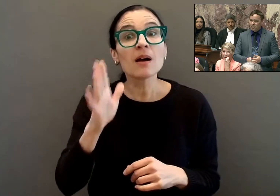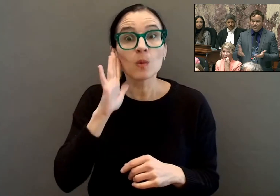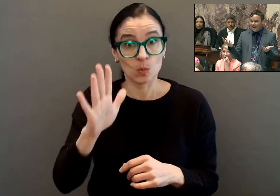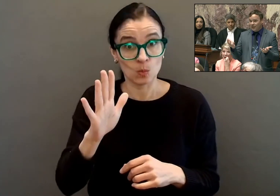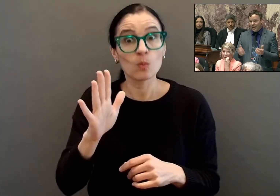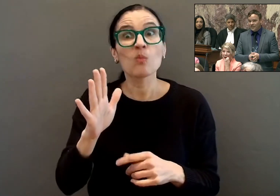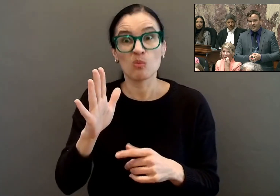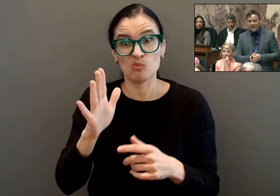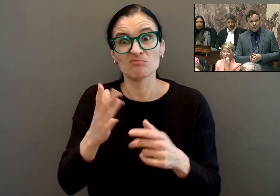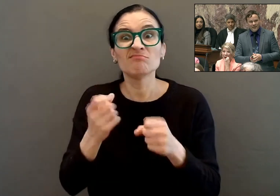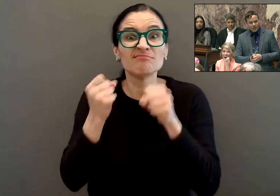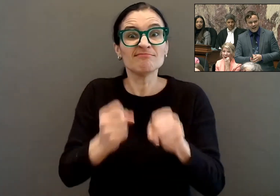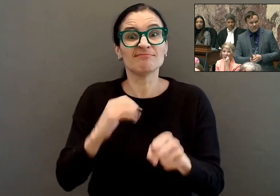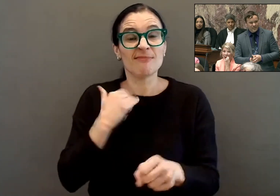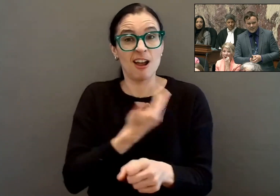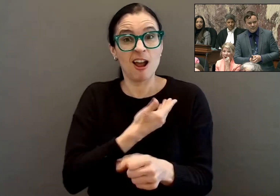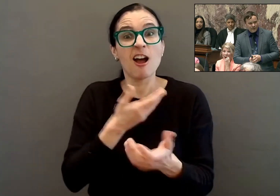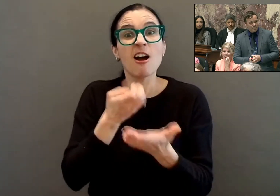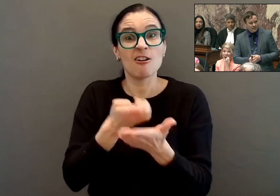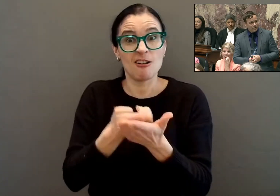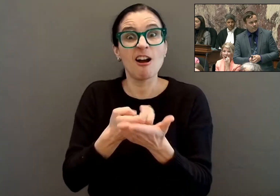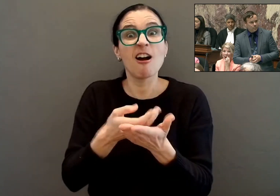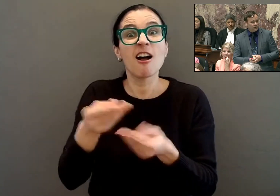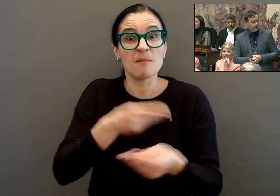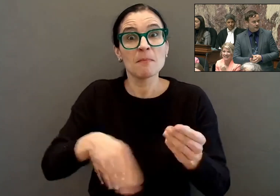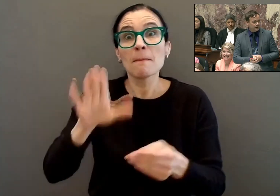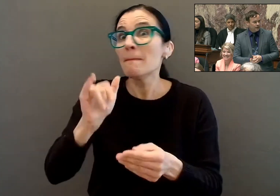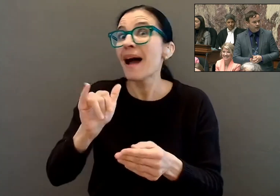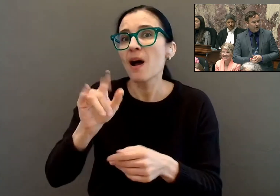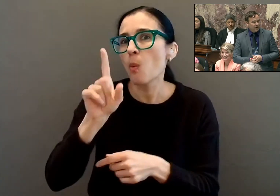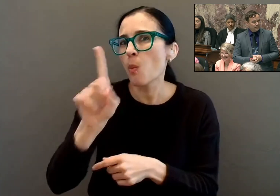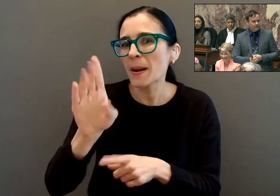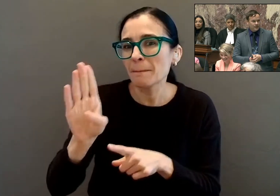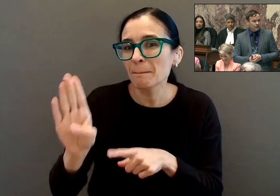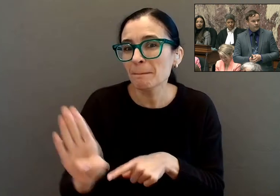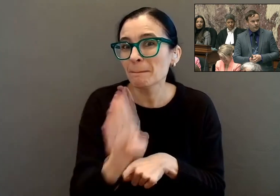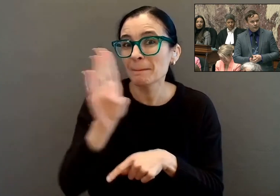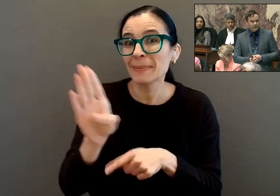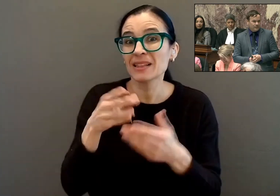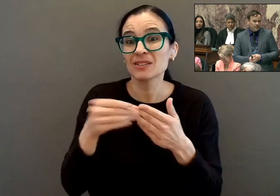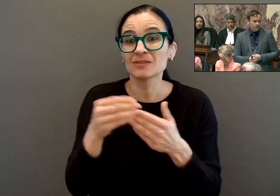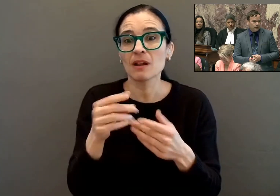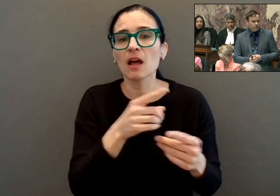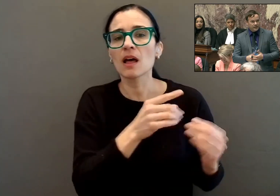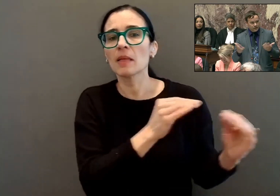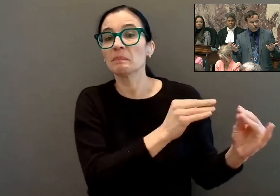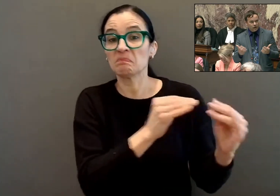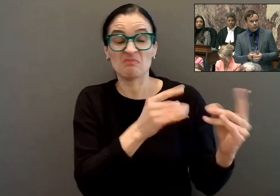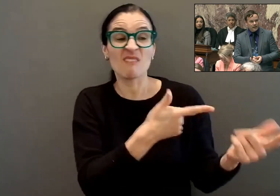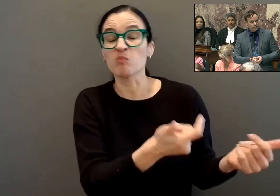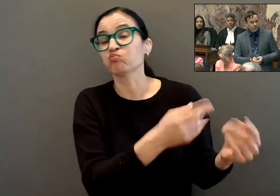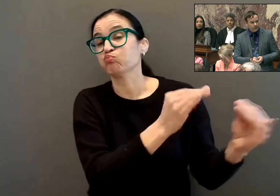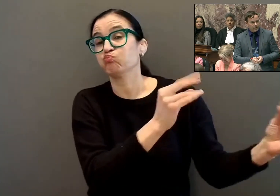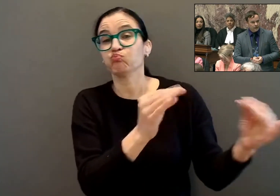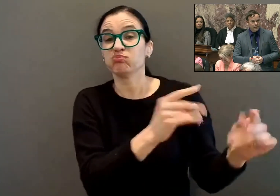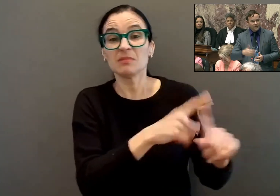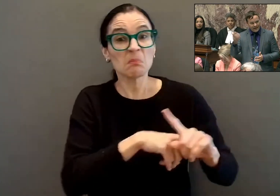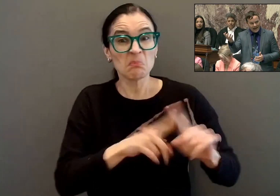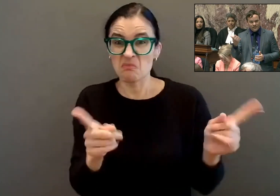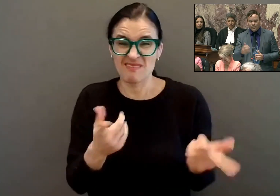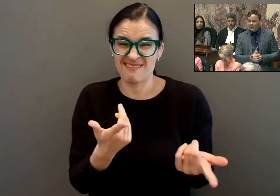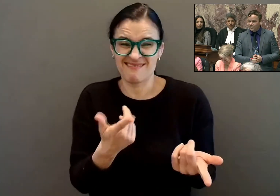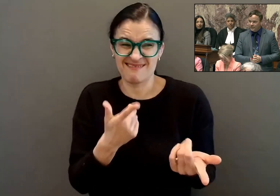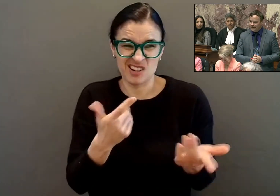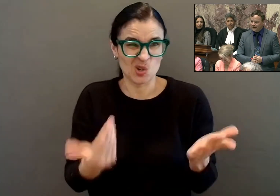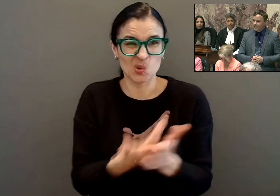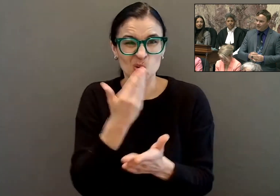The members have a lot to say, but they don't actually say very much, Honourable Speaker. So it's unfortunate. It is called question period. They